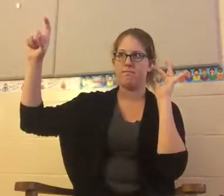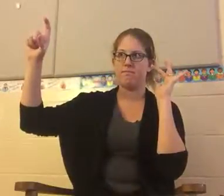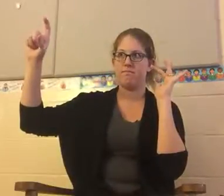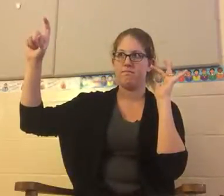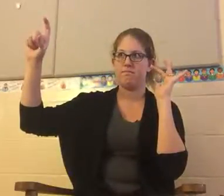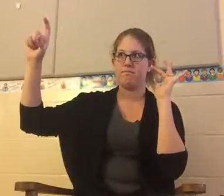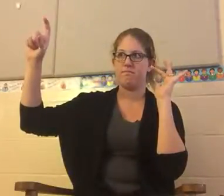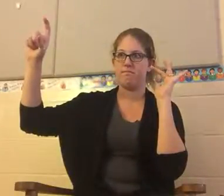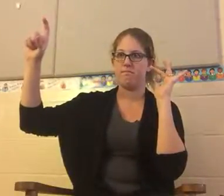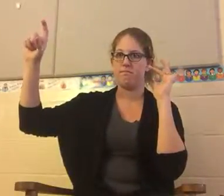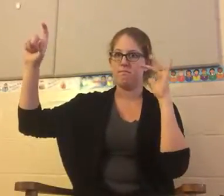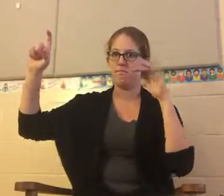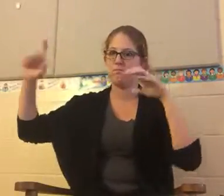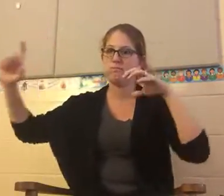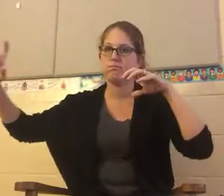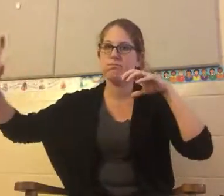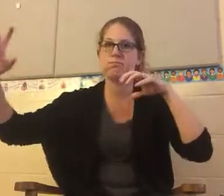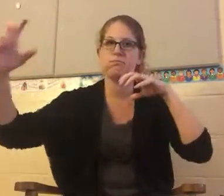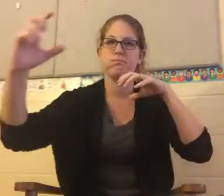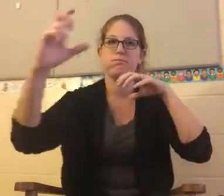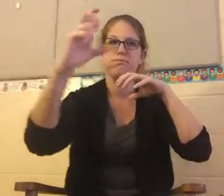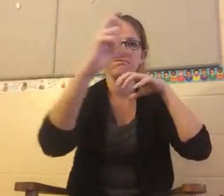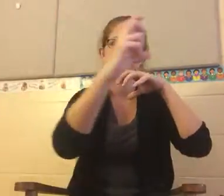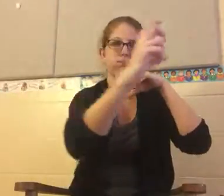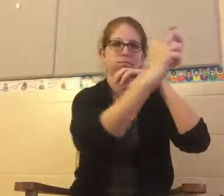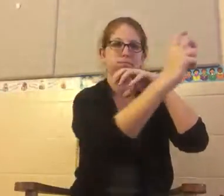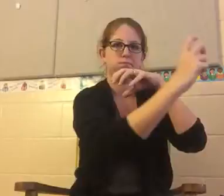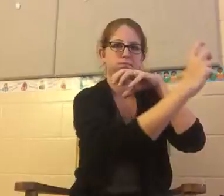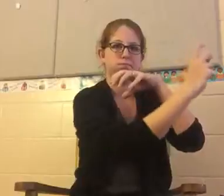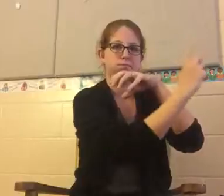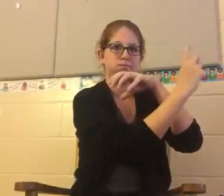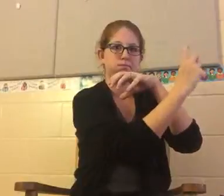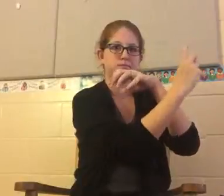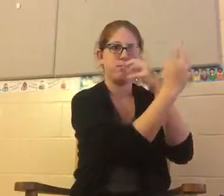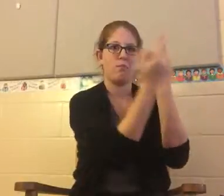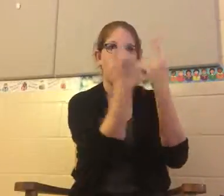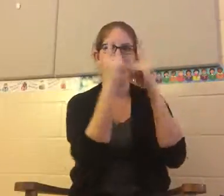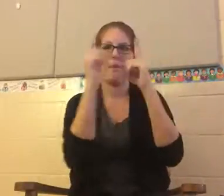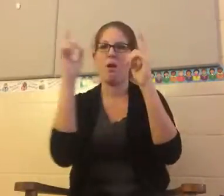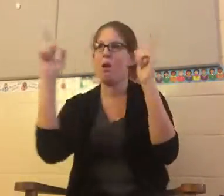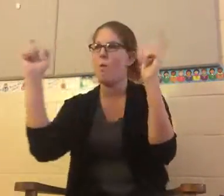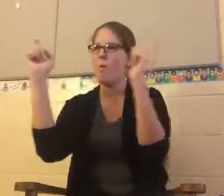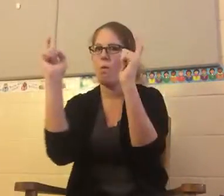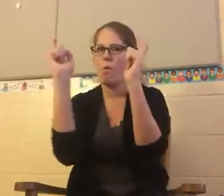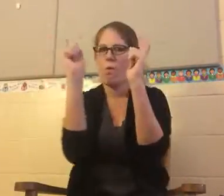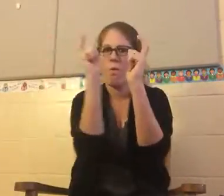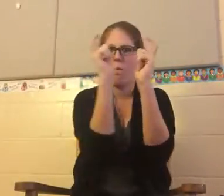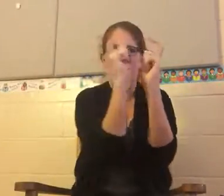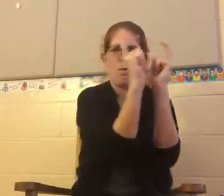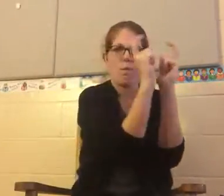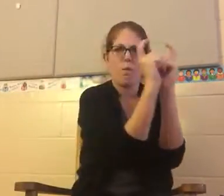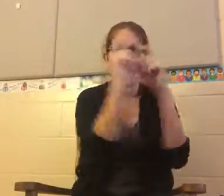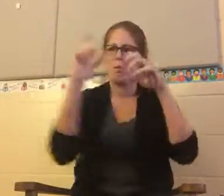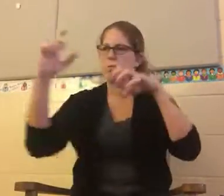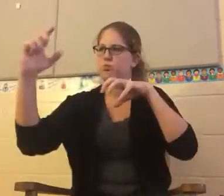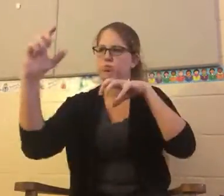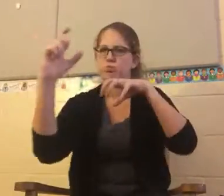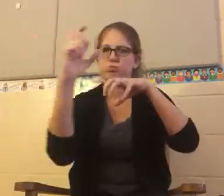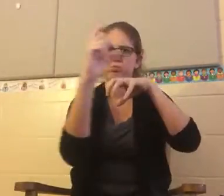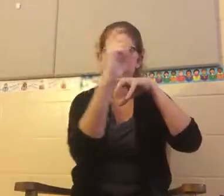As the moon completes the last half of its monthly orbit, less and less of it is visible each night. During this time, we say that the moon